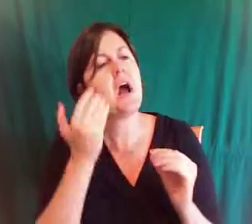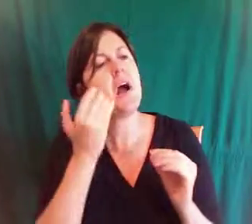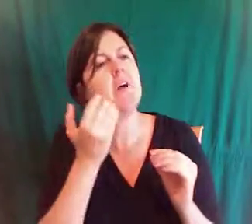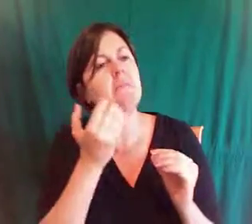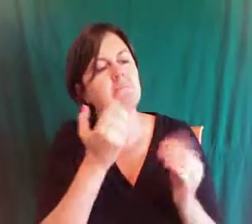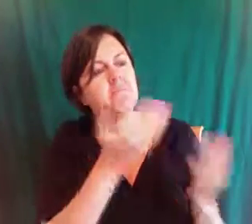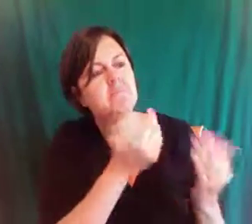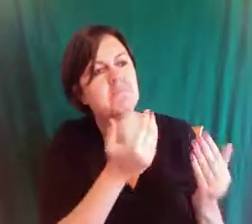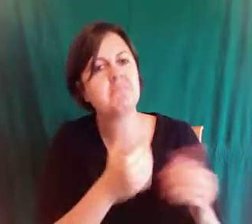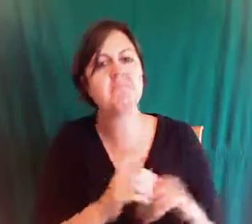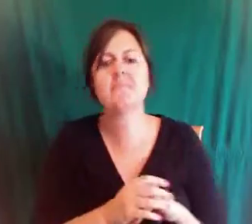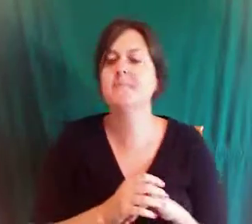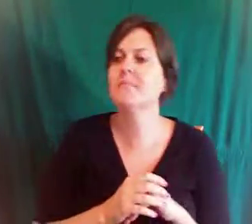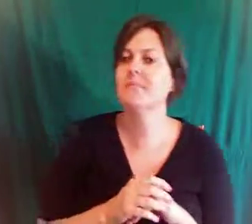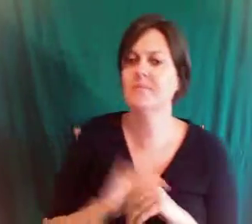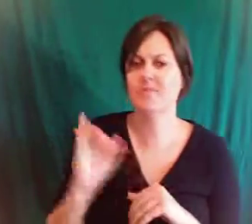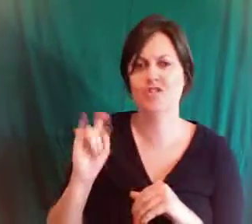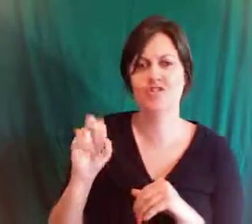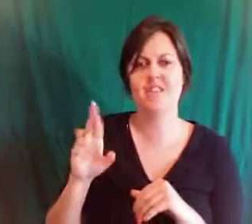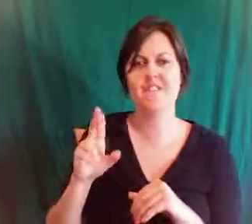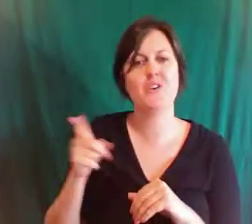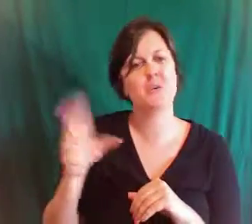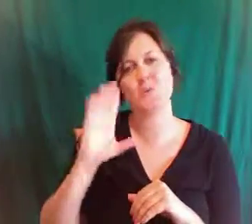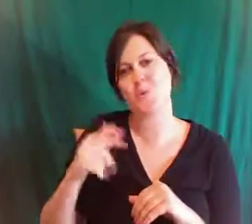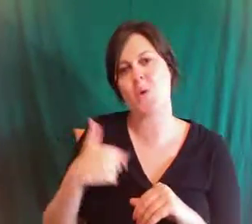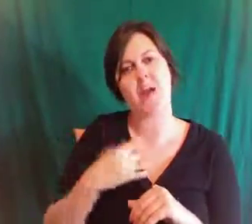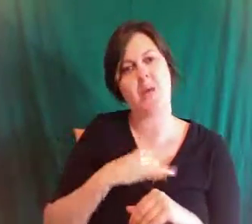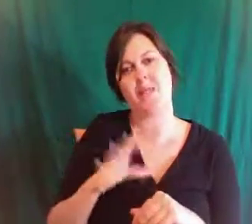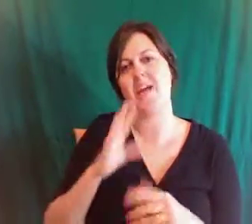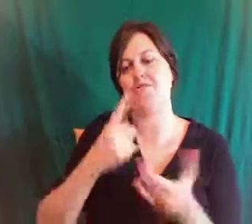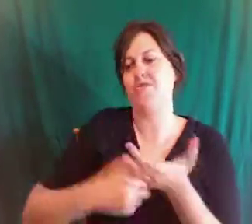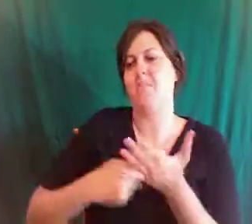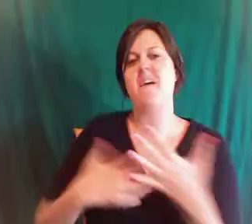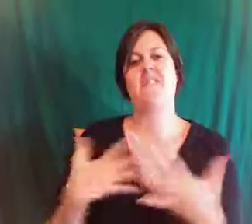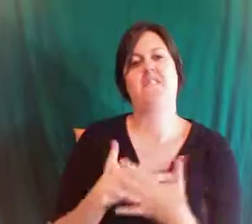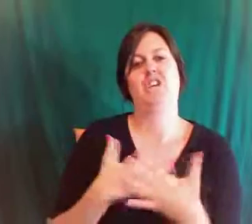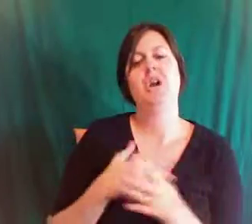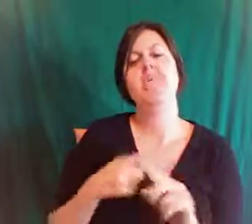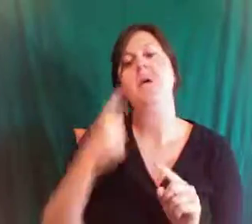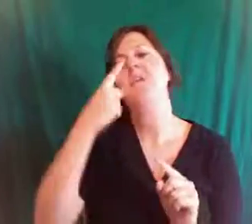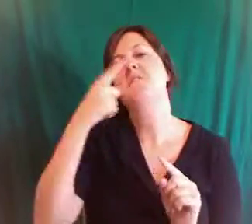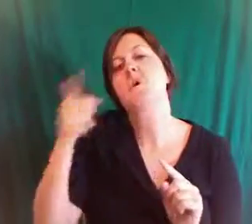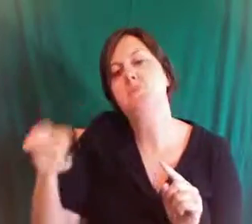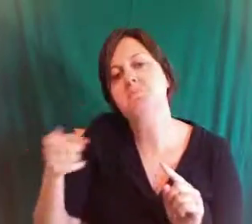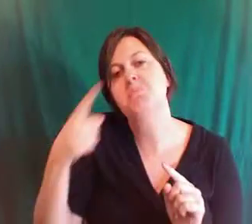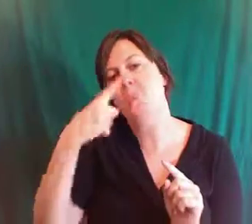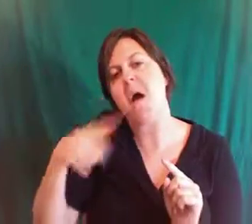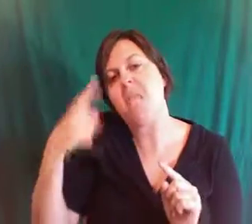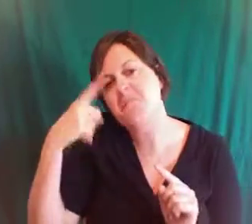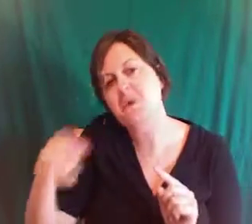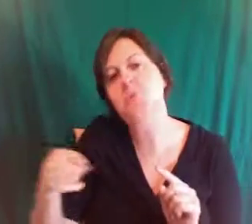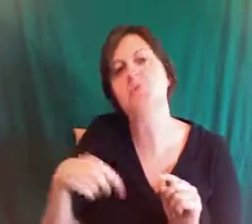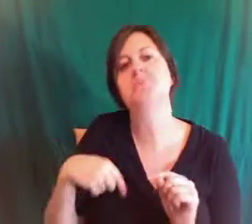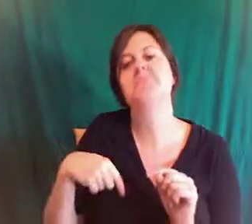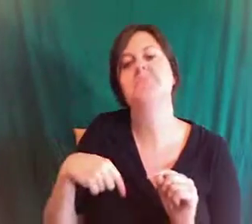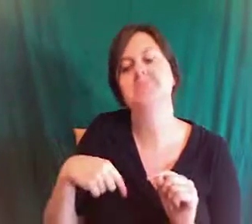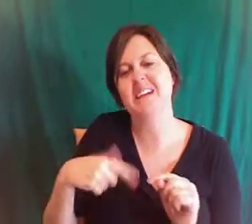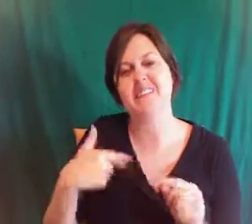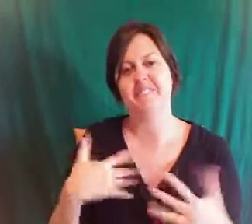it. I don't like talking about fears, but I'll do it for you. I know. So I had a ton of fears, as Bellany